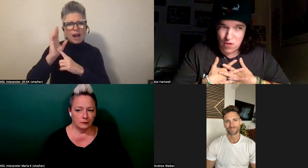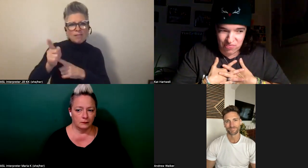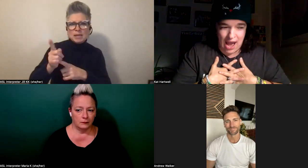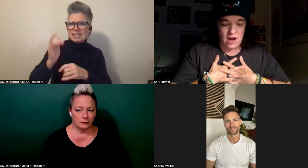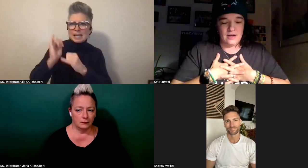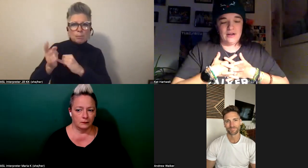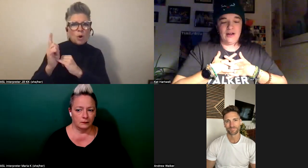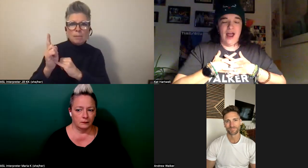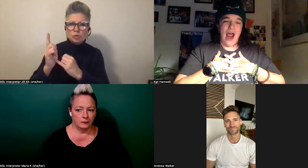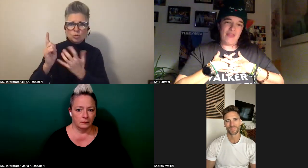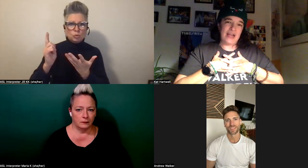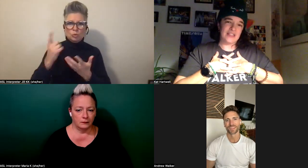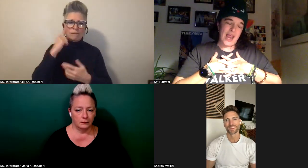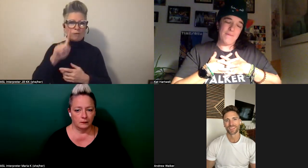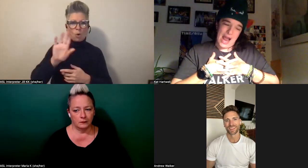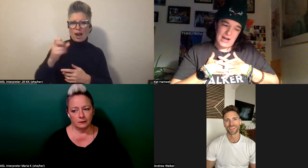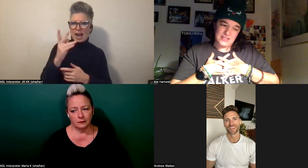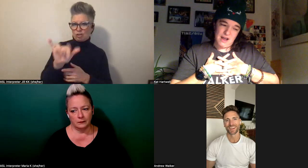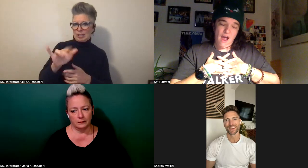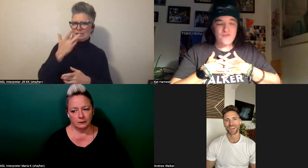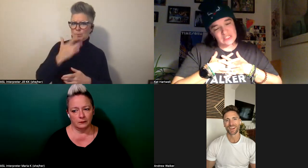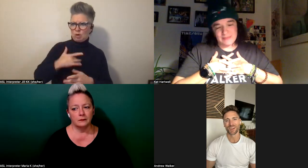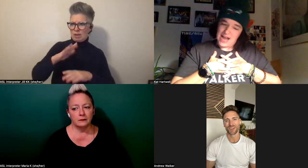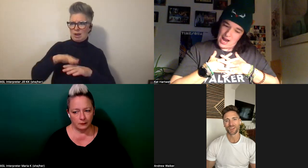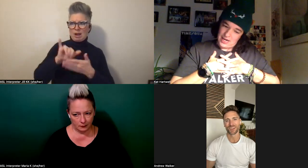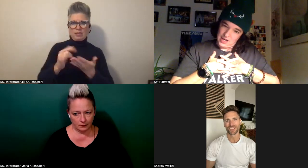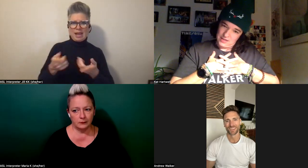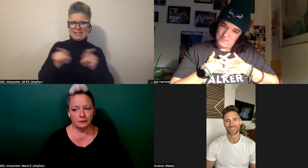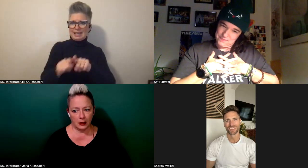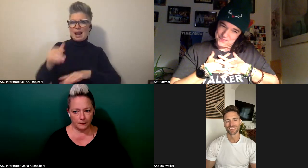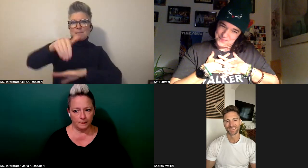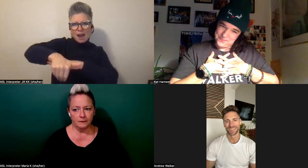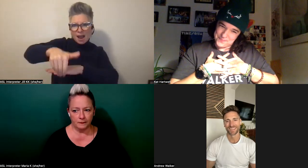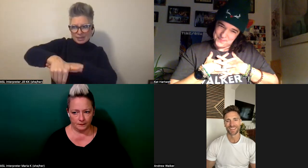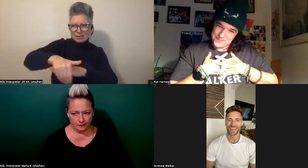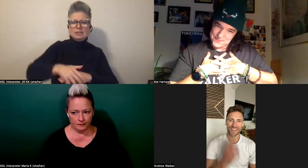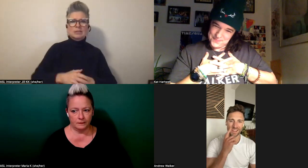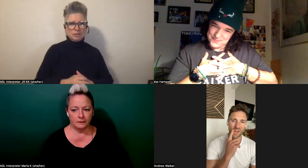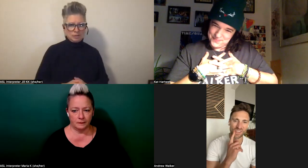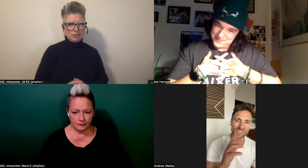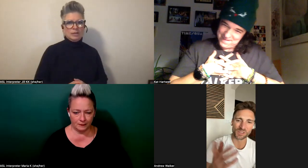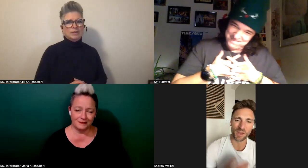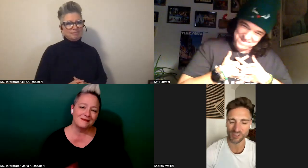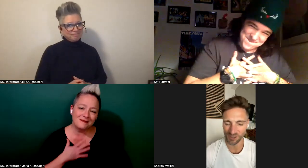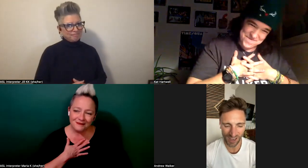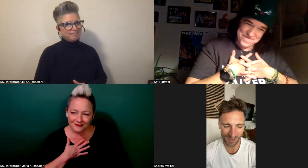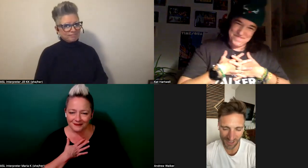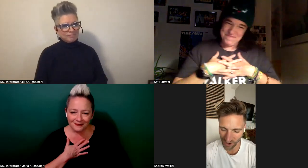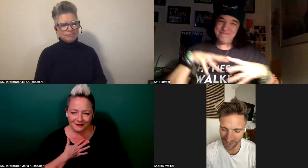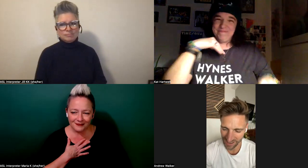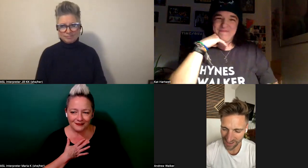Ashley's birthday on that same night of Christmas. Oh, hey, that was so